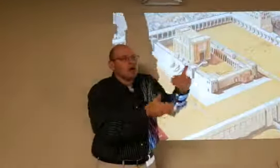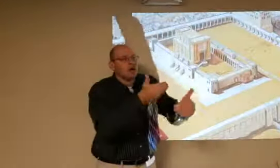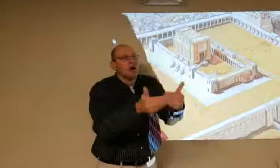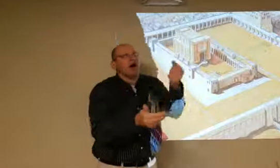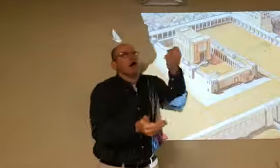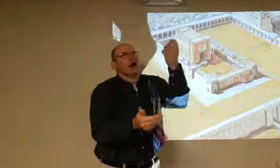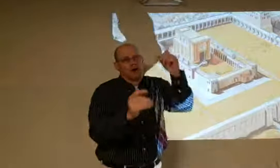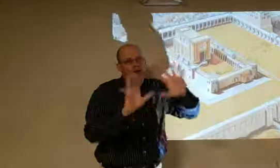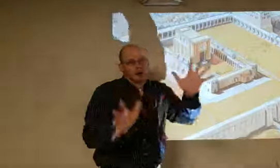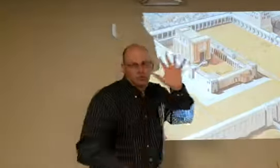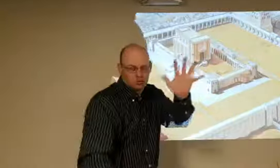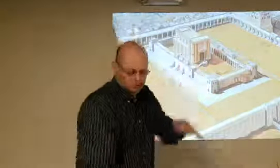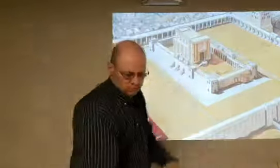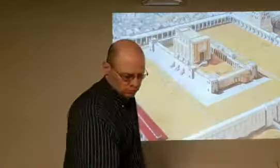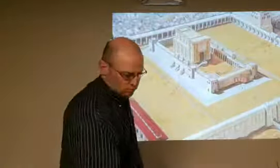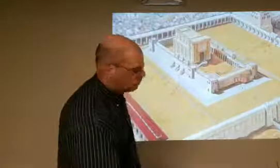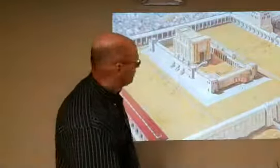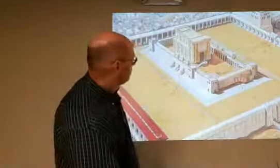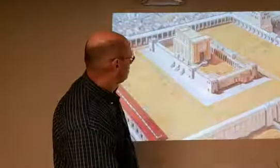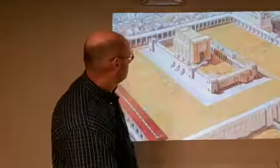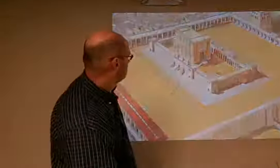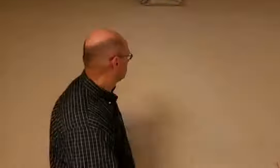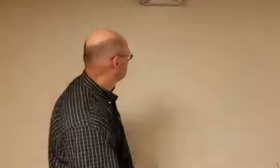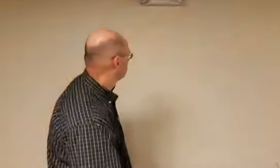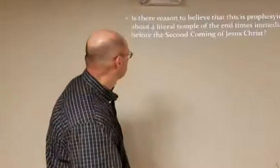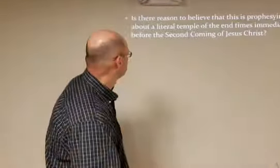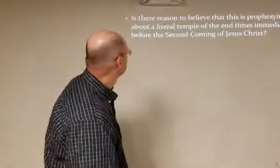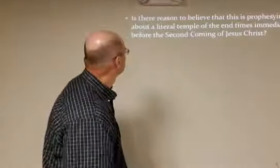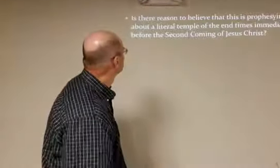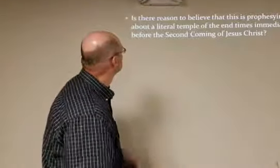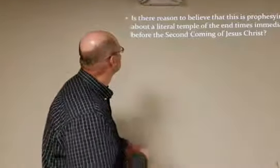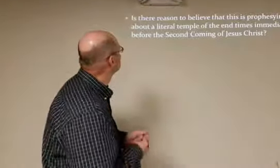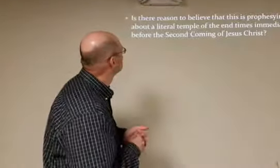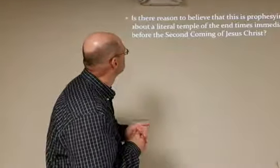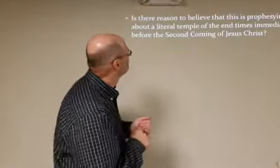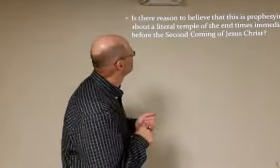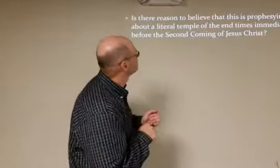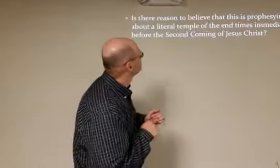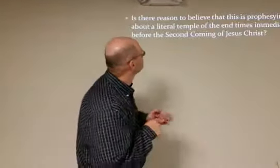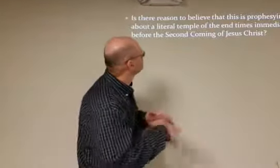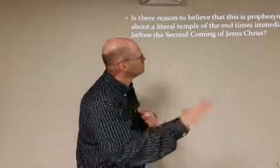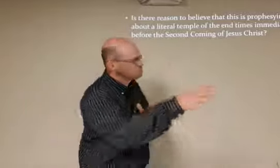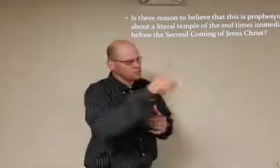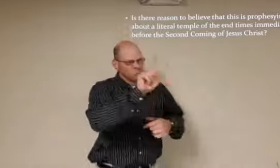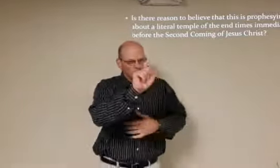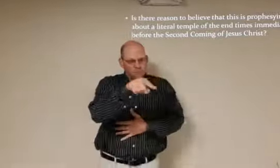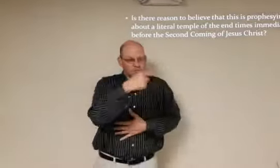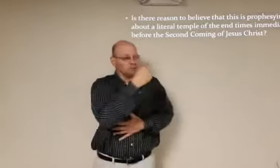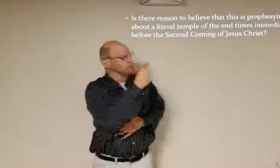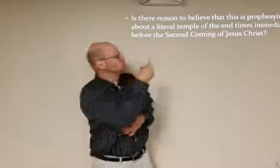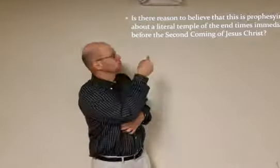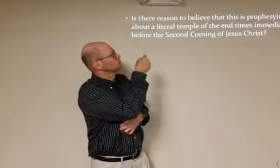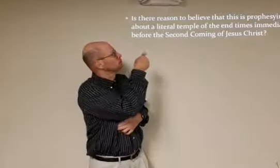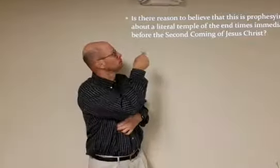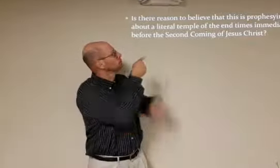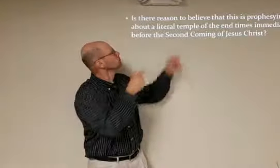not following well. My apologies. He's going to cover this a little more detailed further in Scripture.